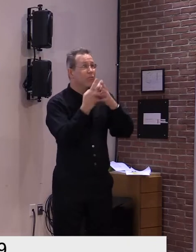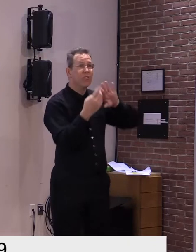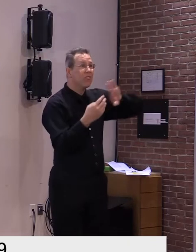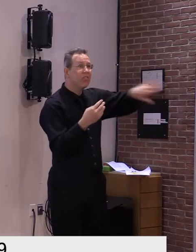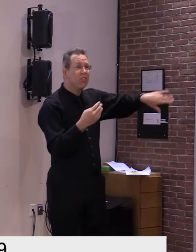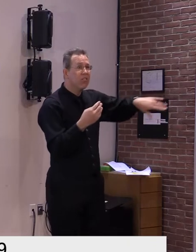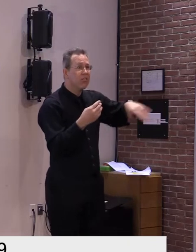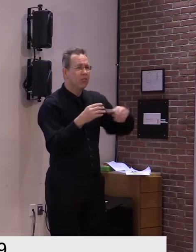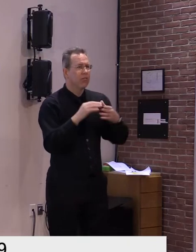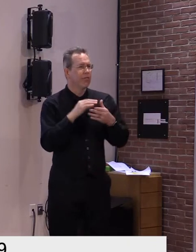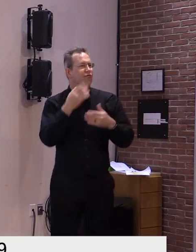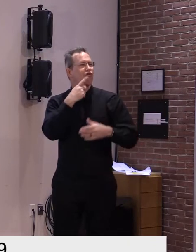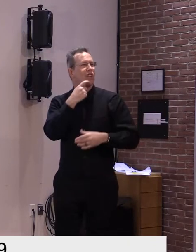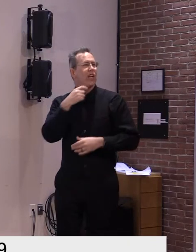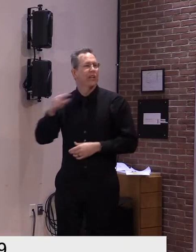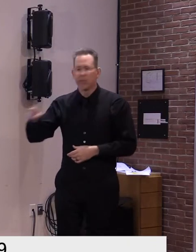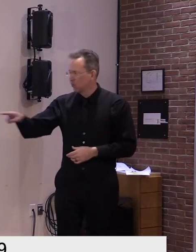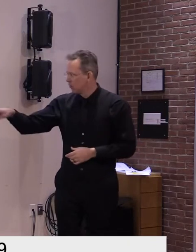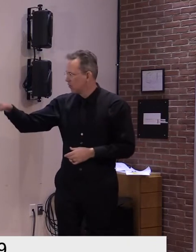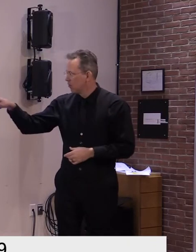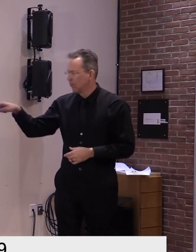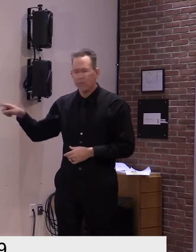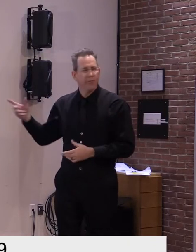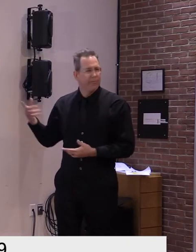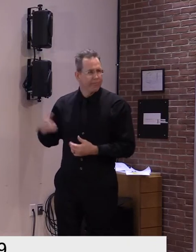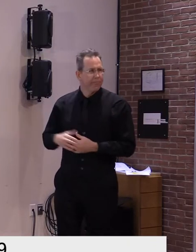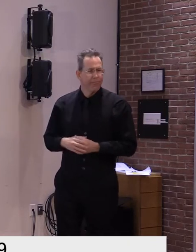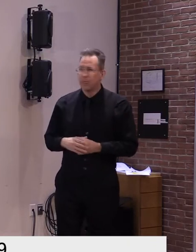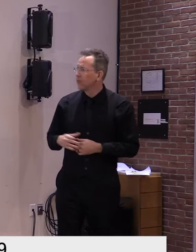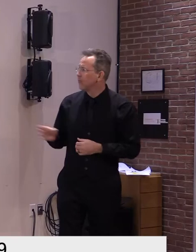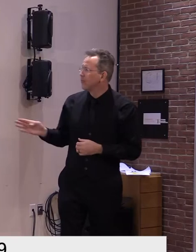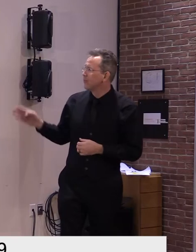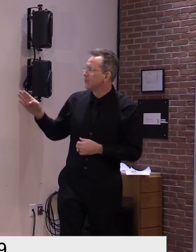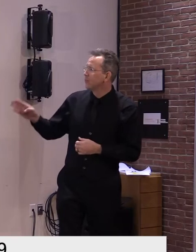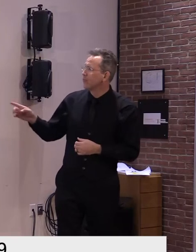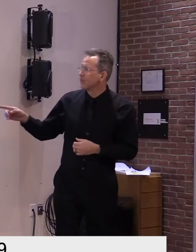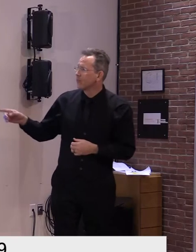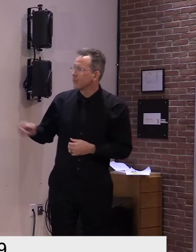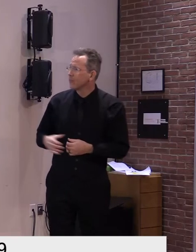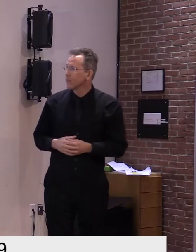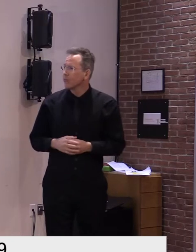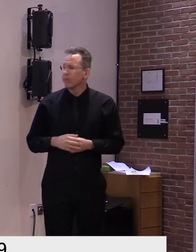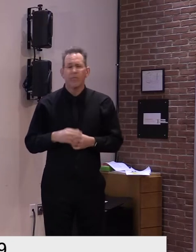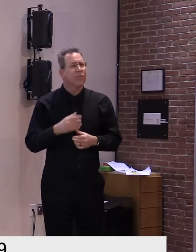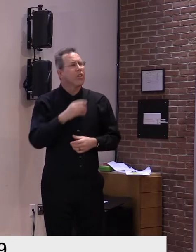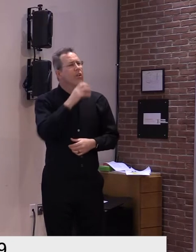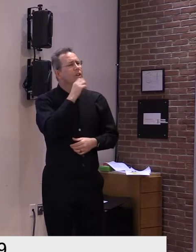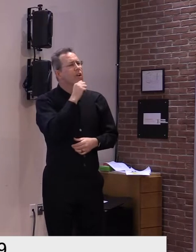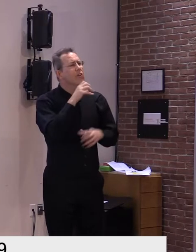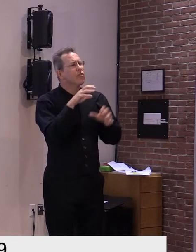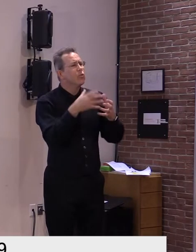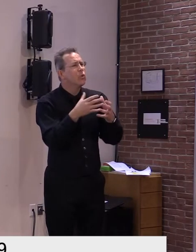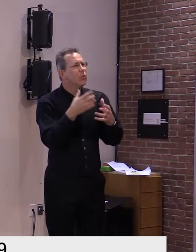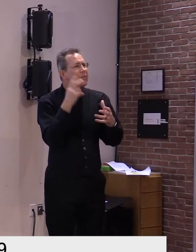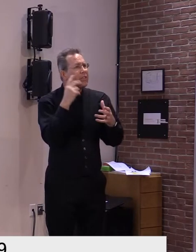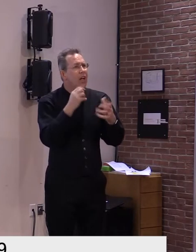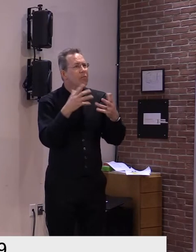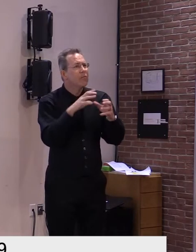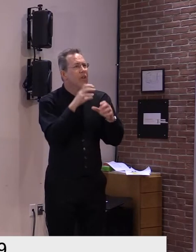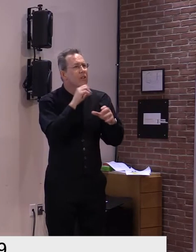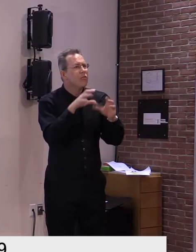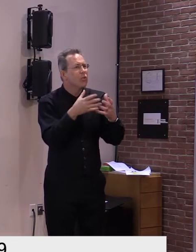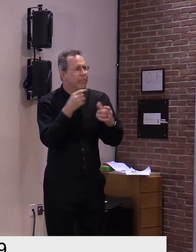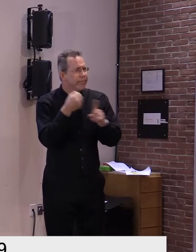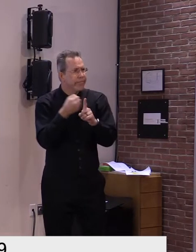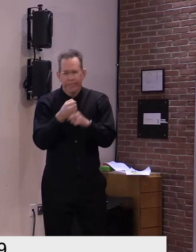Looking beyond these top-line case metrics, we continue to see encouraging signs in our data. First, over the past few months, we